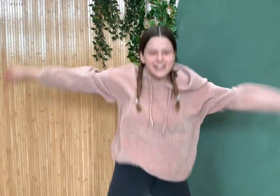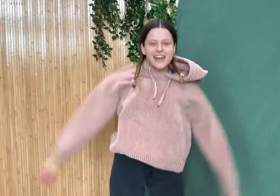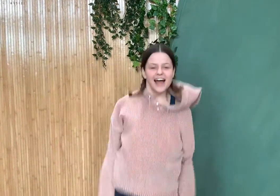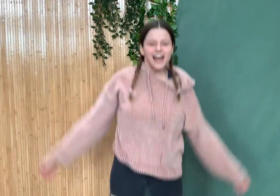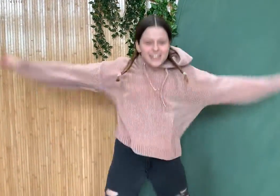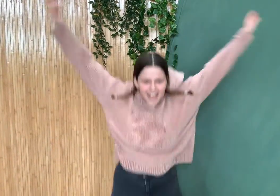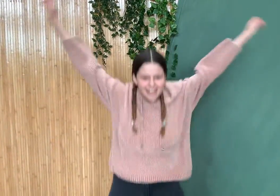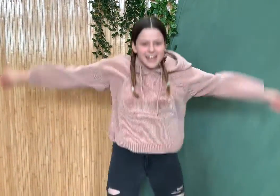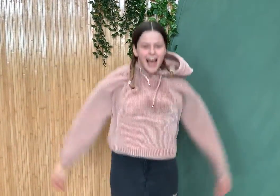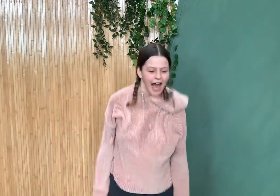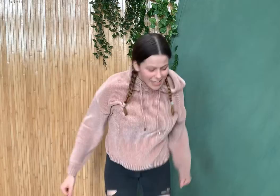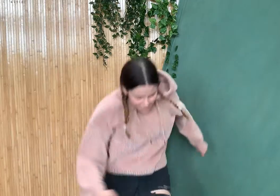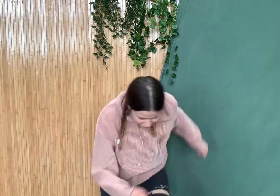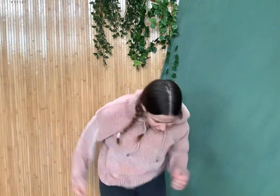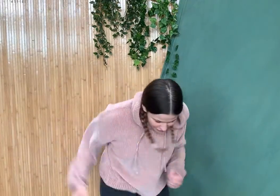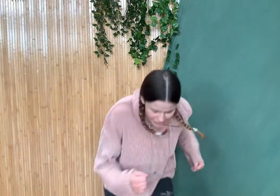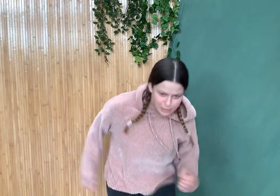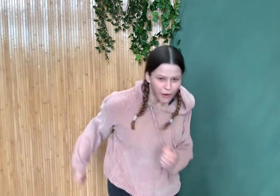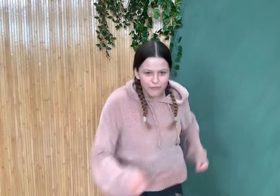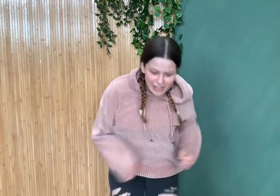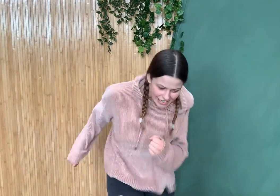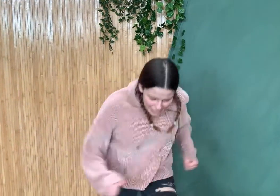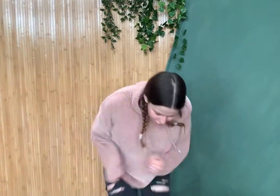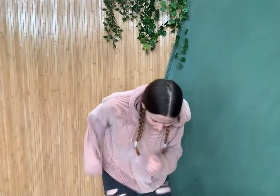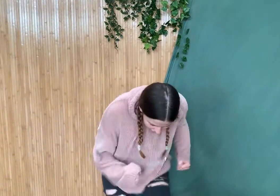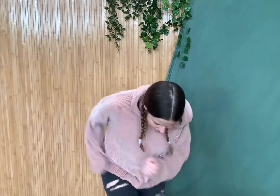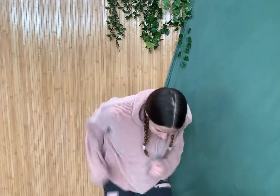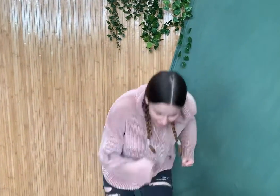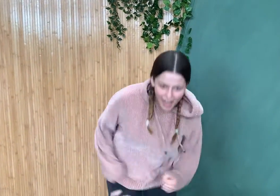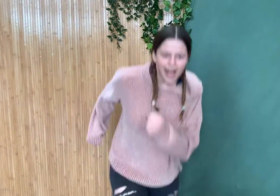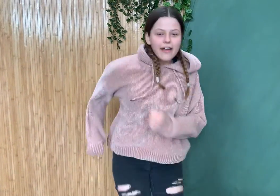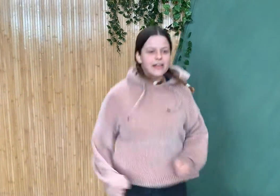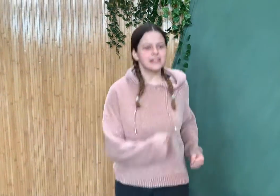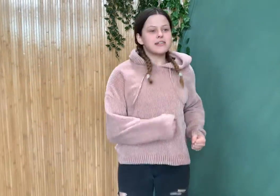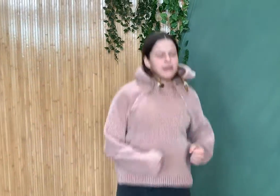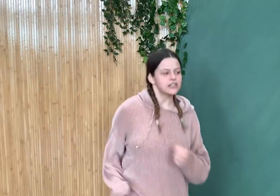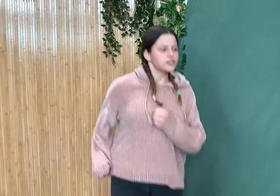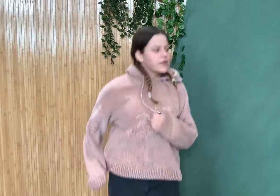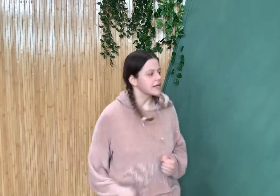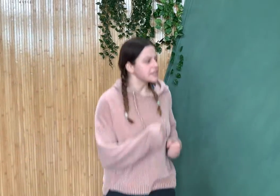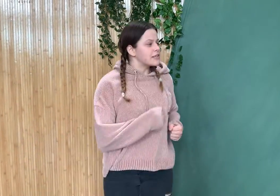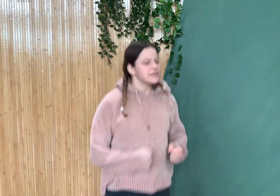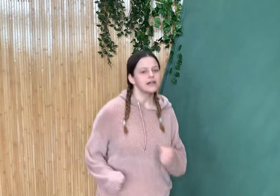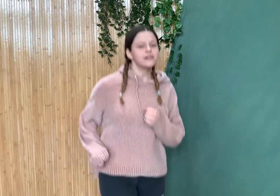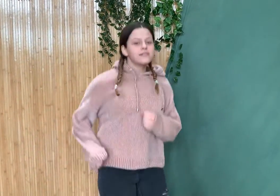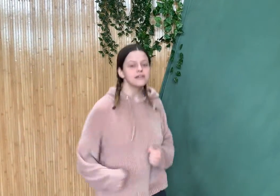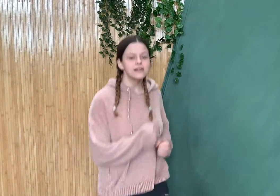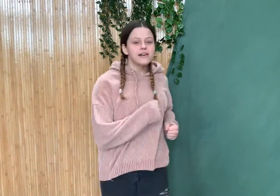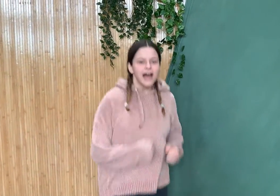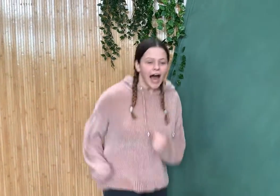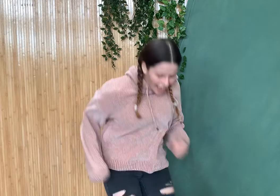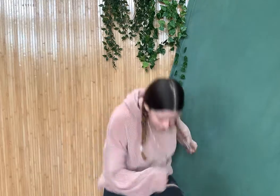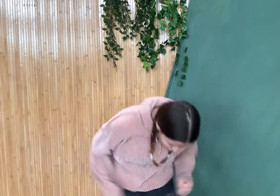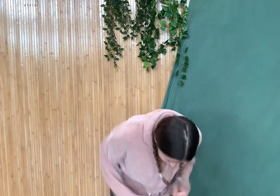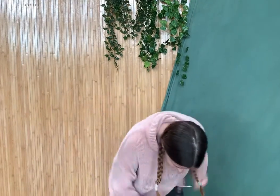1, 2, 3, 4, 5, 6, 7, 8, 9. 10, and some running on the spot, really fast. And then some nice jogging, slow down. And that really